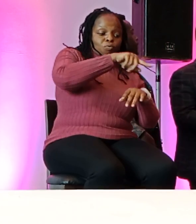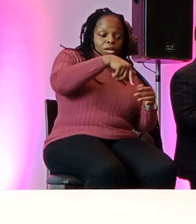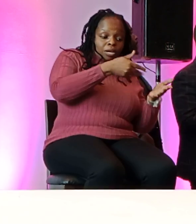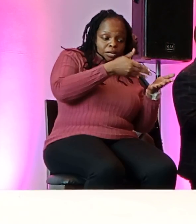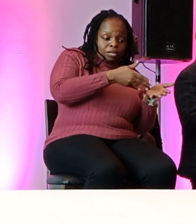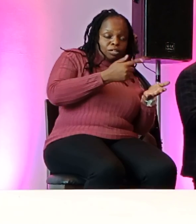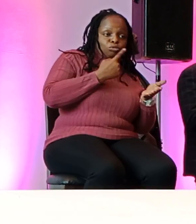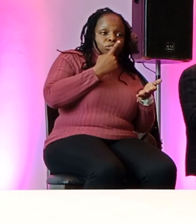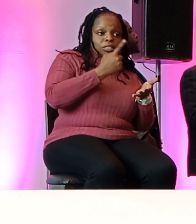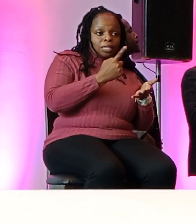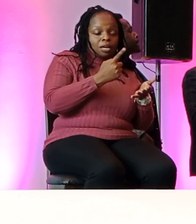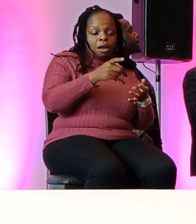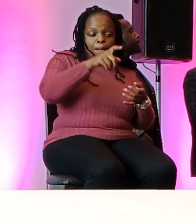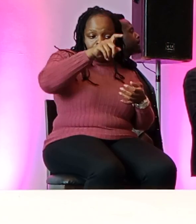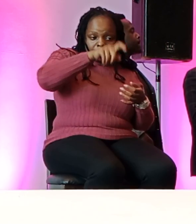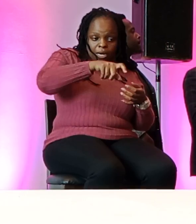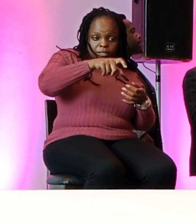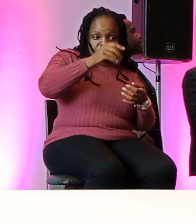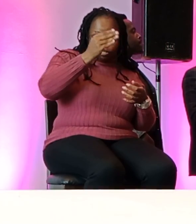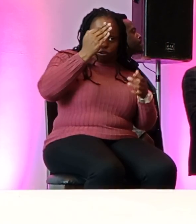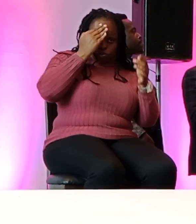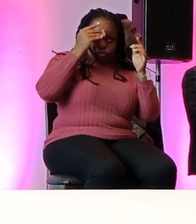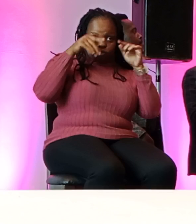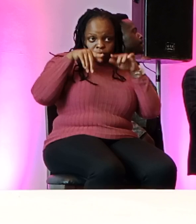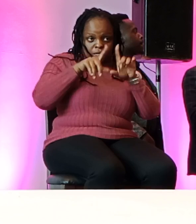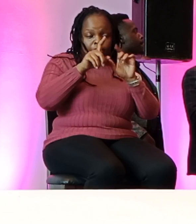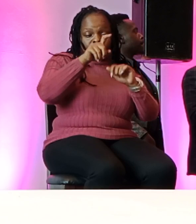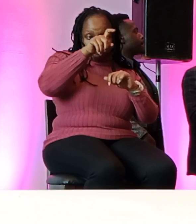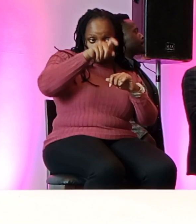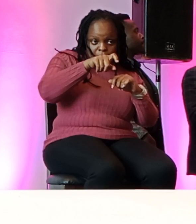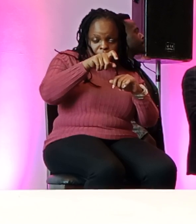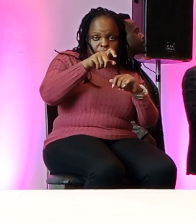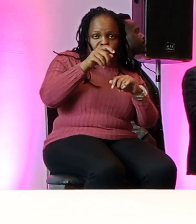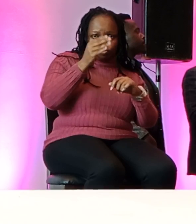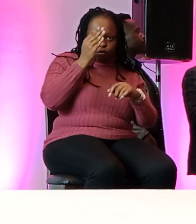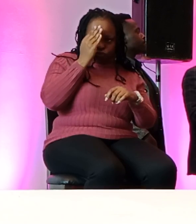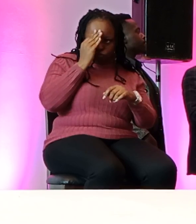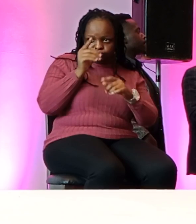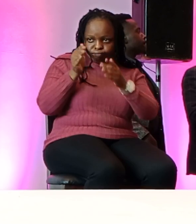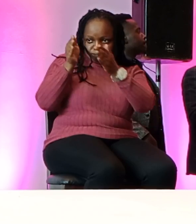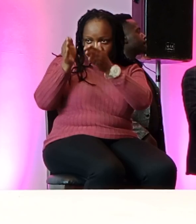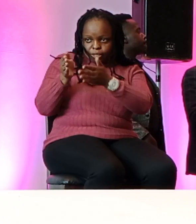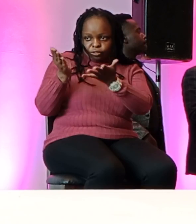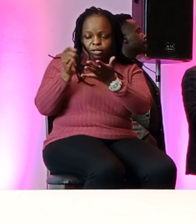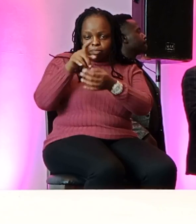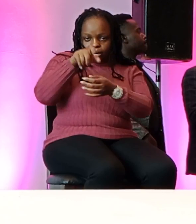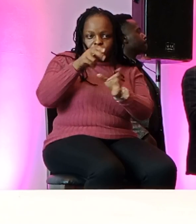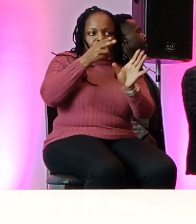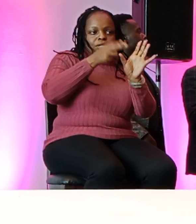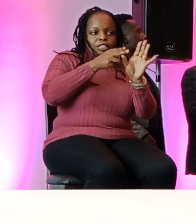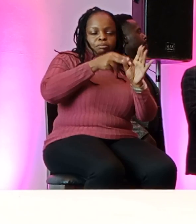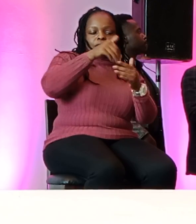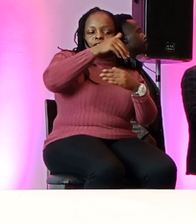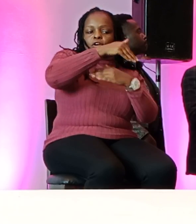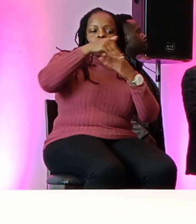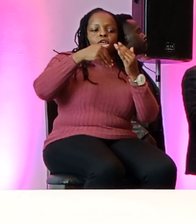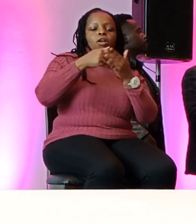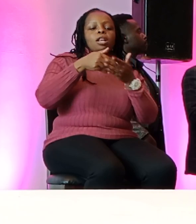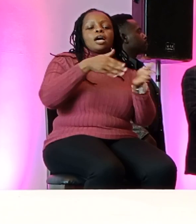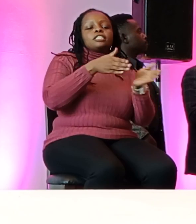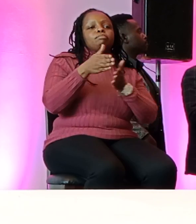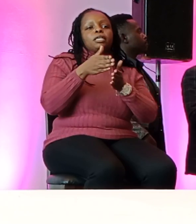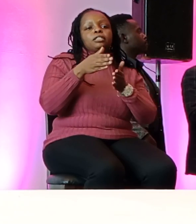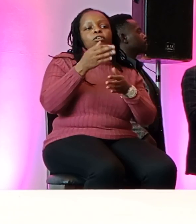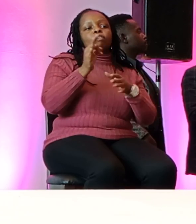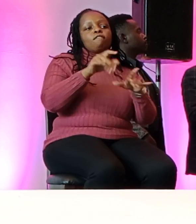say we must locate ourselves, we must locate her, and we must participate in every aspect of